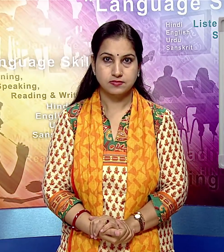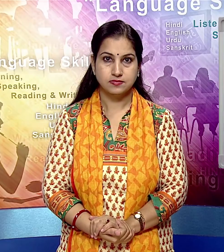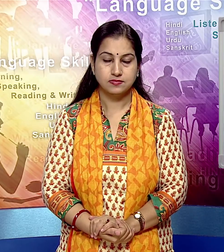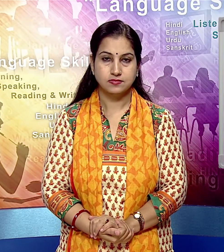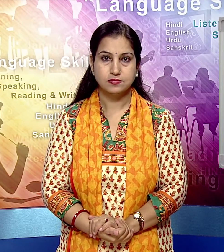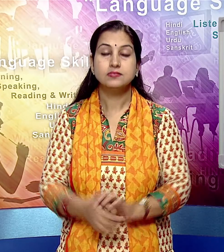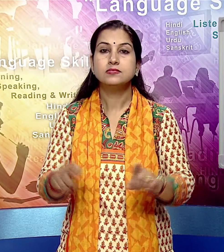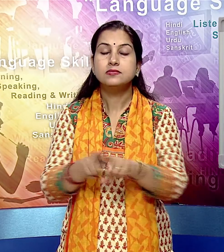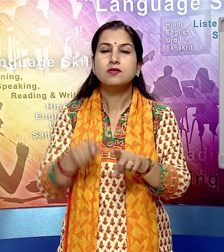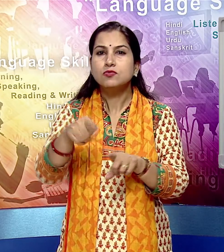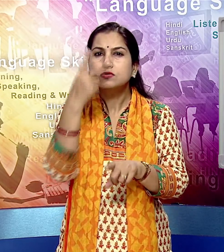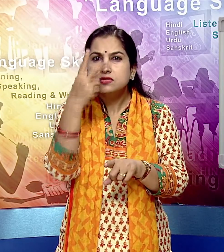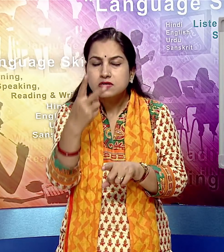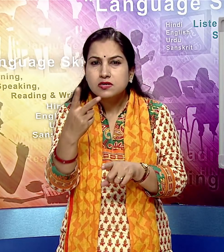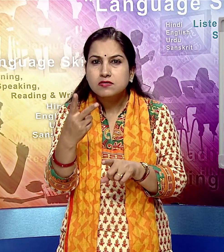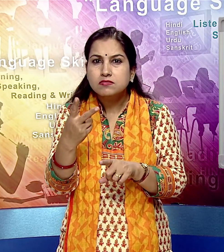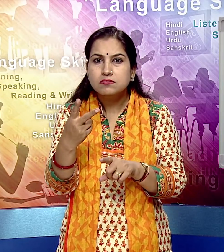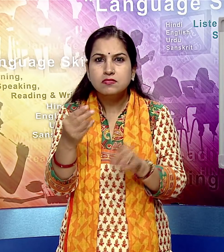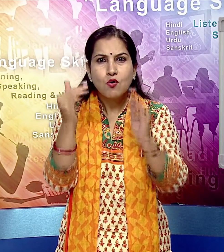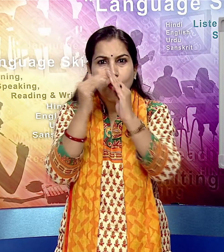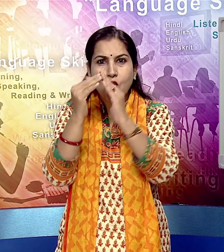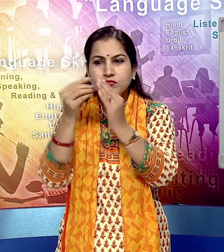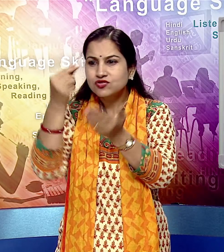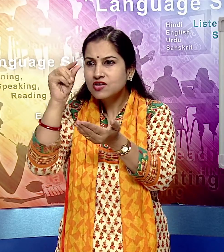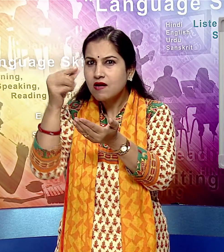Like you have seen chana, you roast chana.